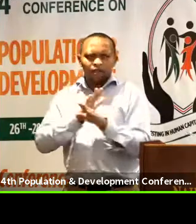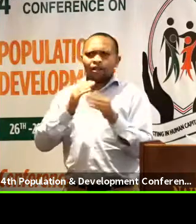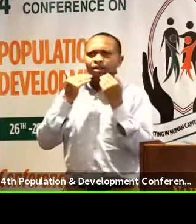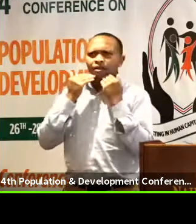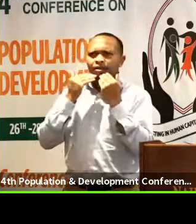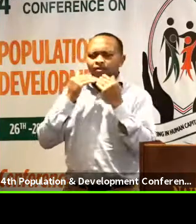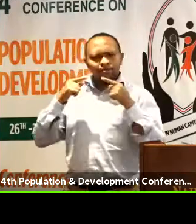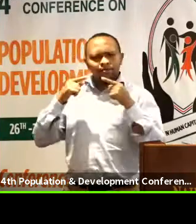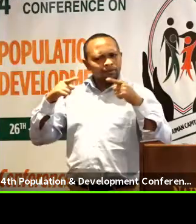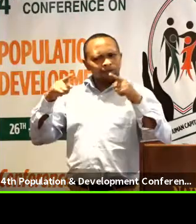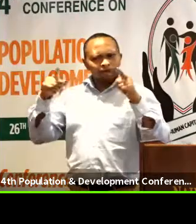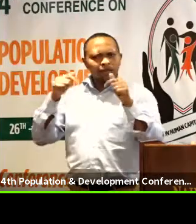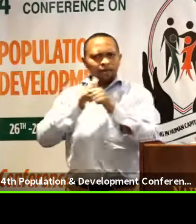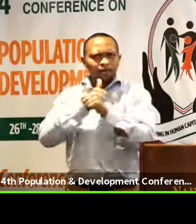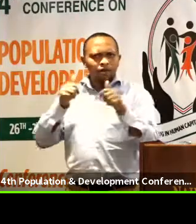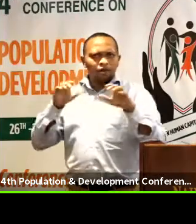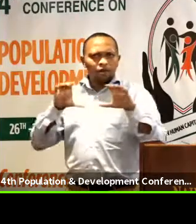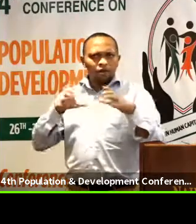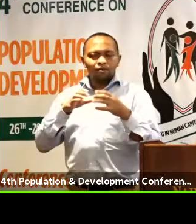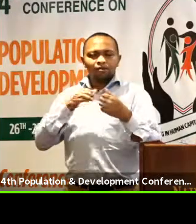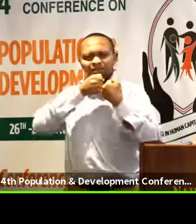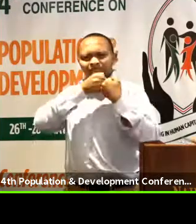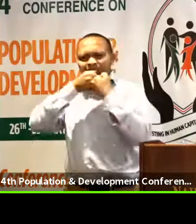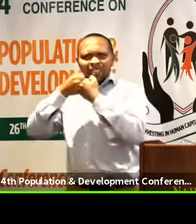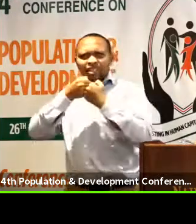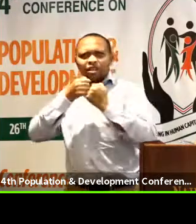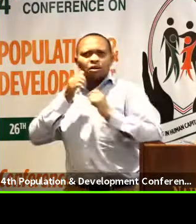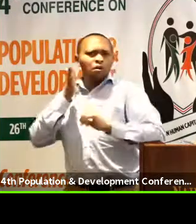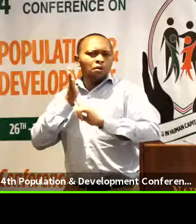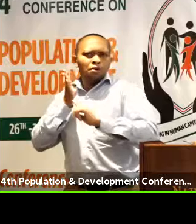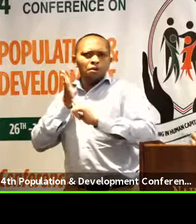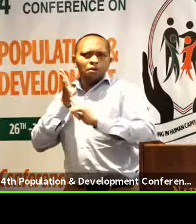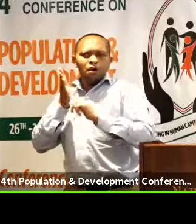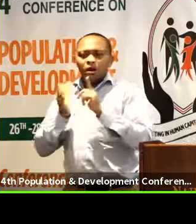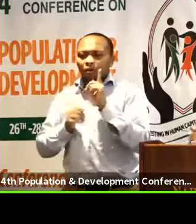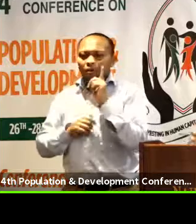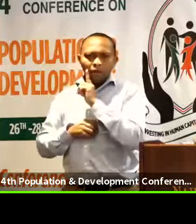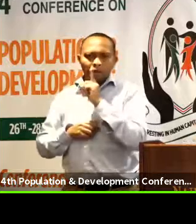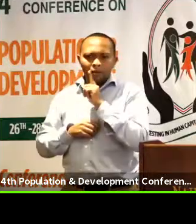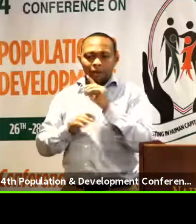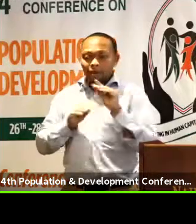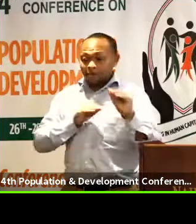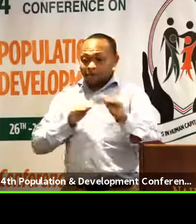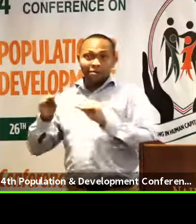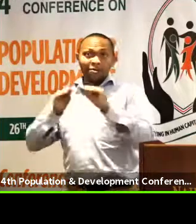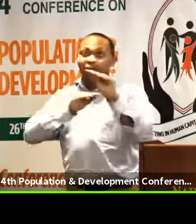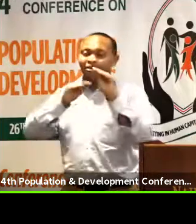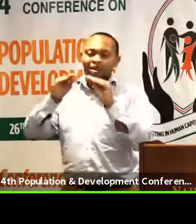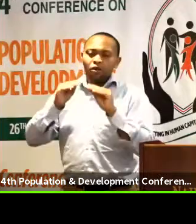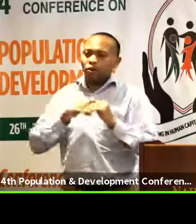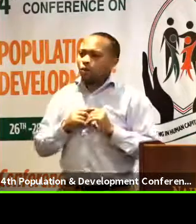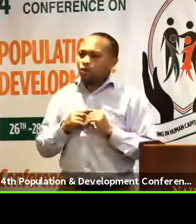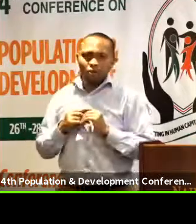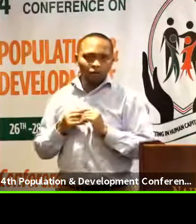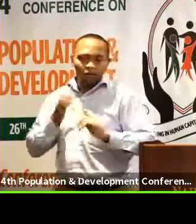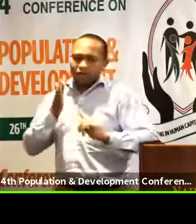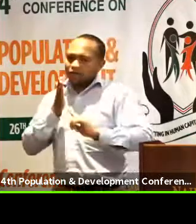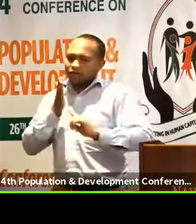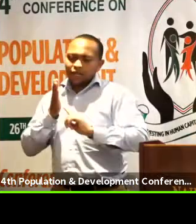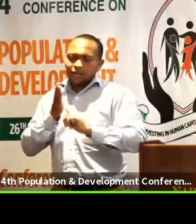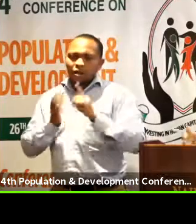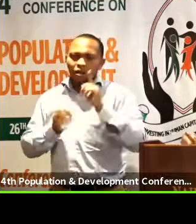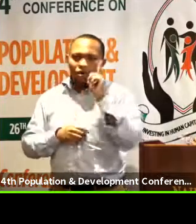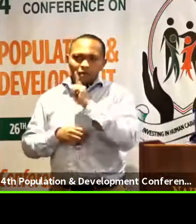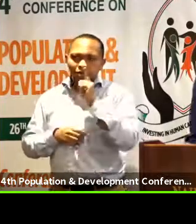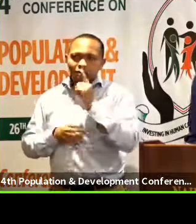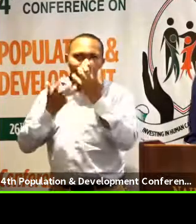very successful session. I know we had challenge with the technology in terms of transitioning from one